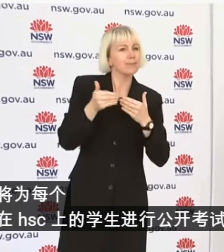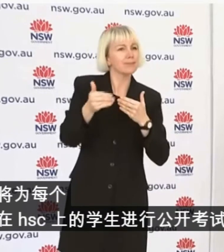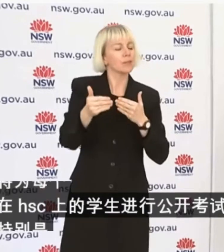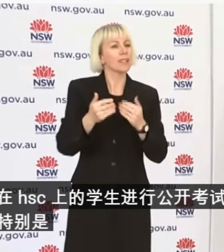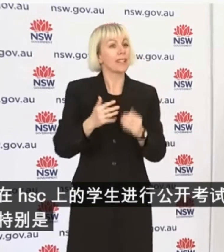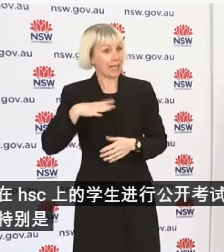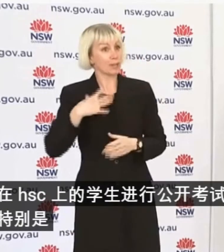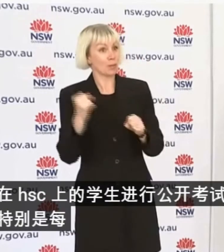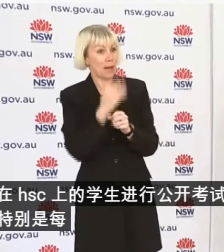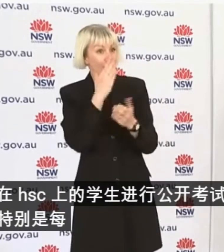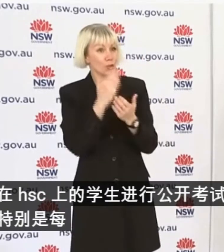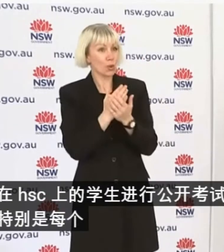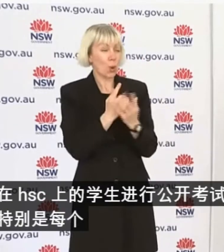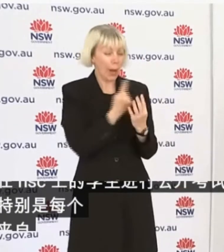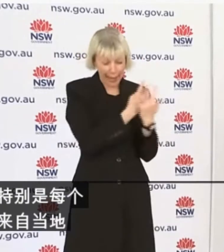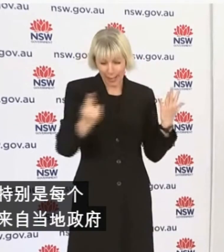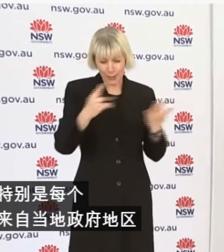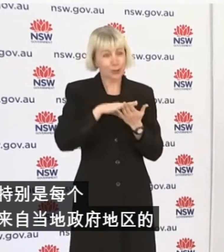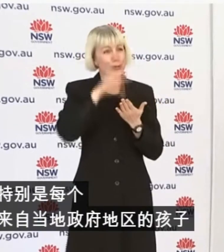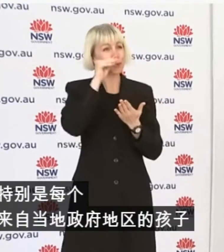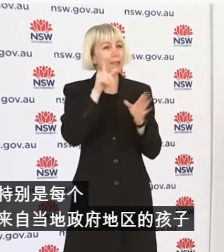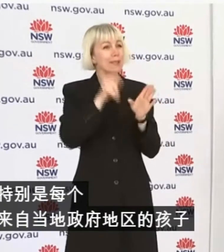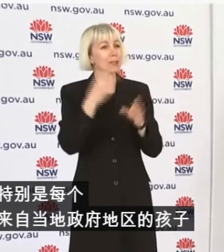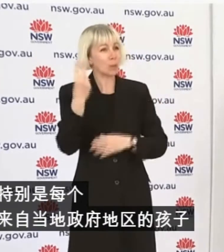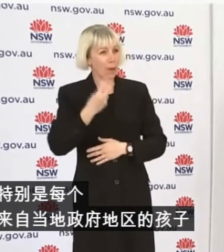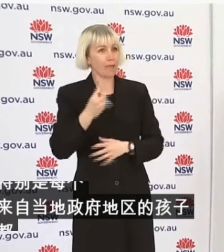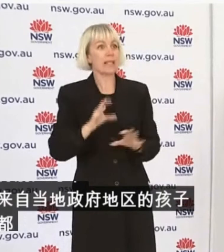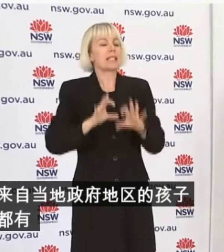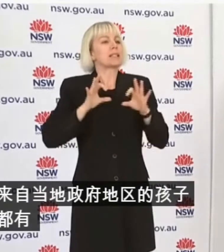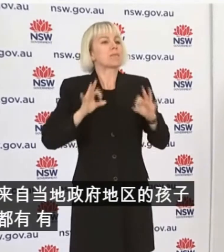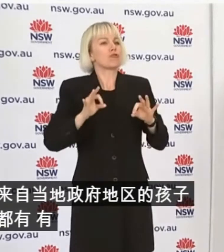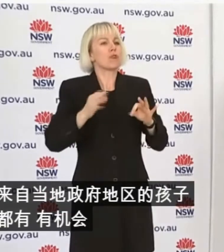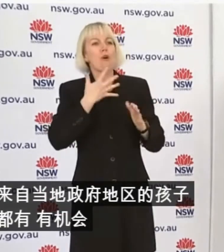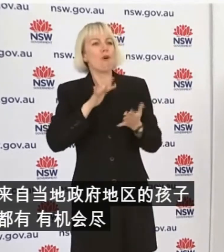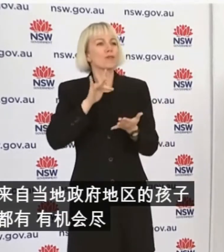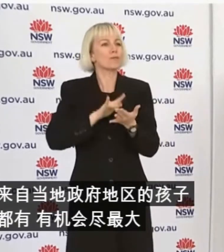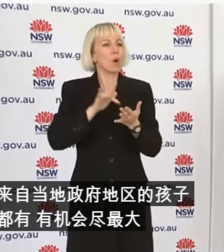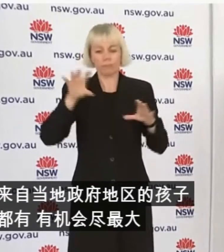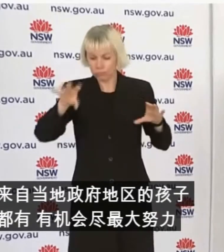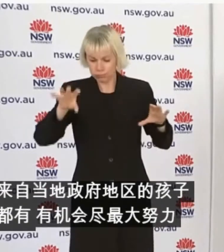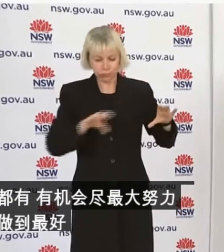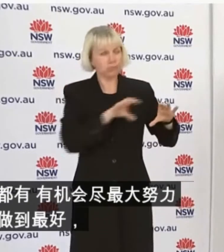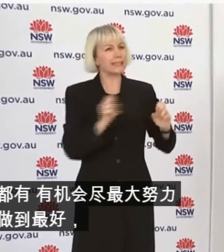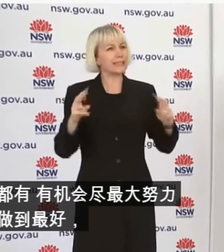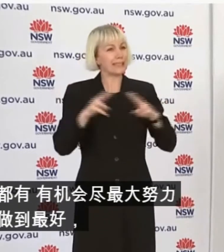sure, especially, that every child coming from those 8 local government areas has the opportunity to do their best, to be their best,